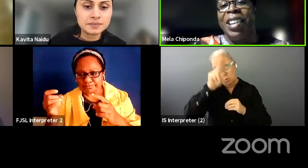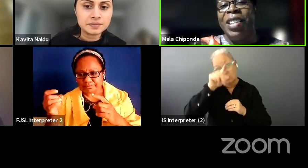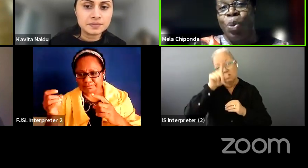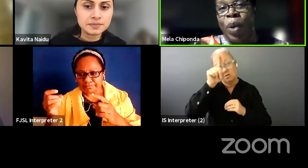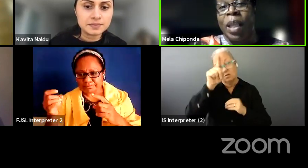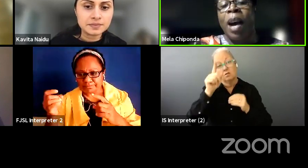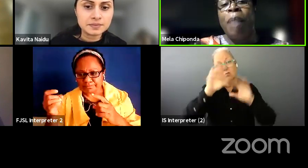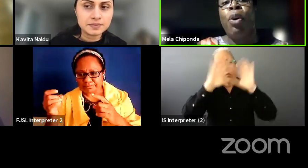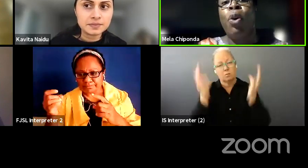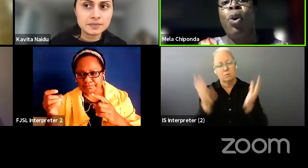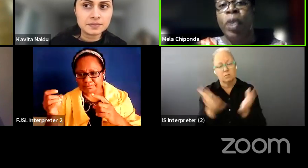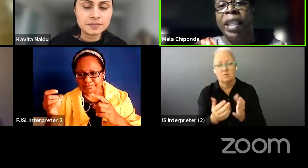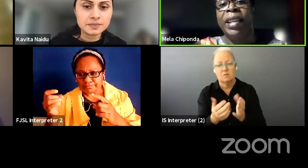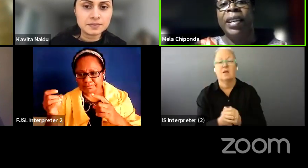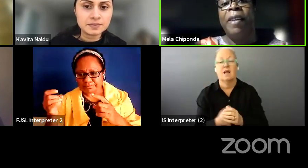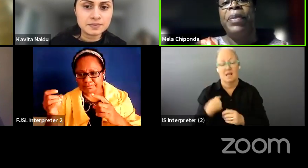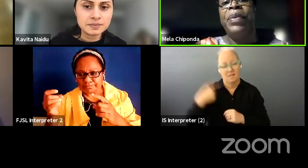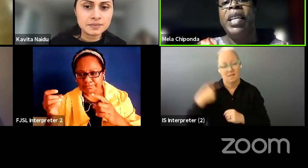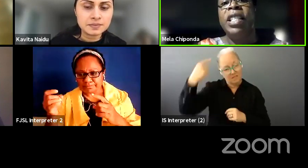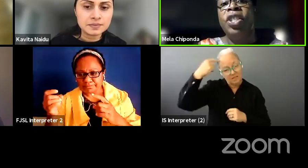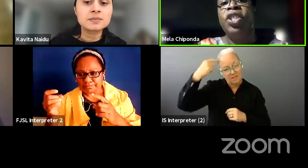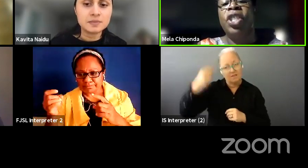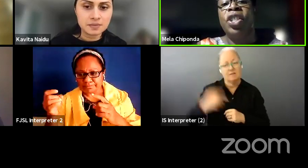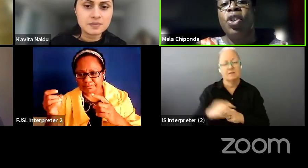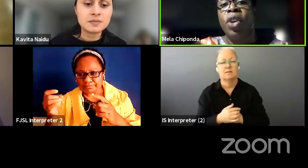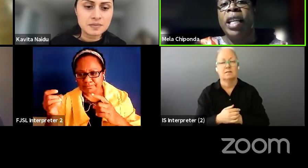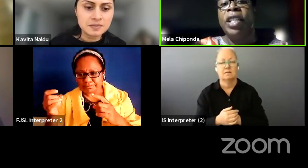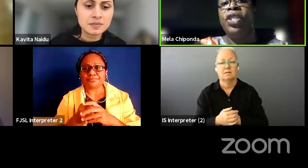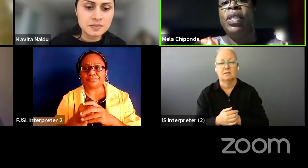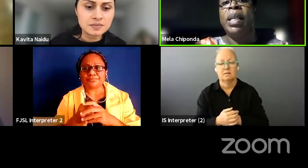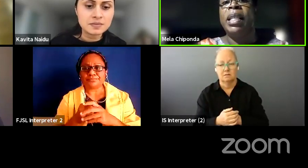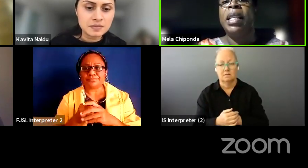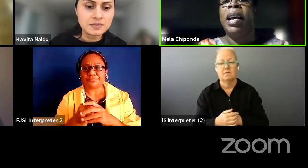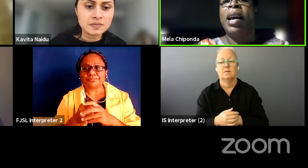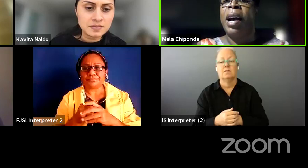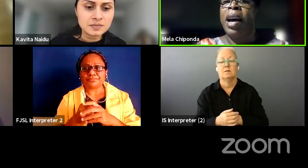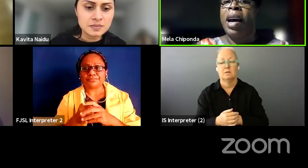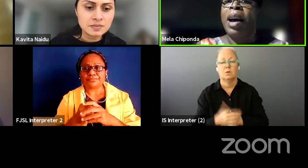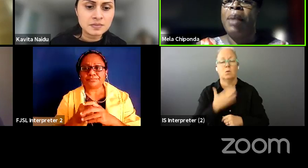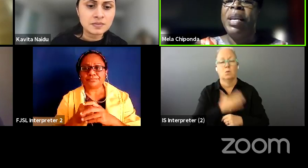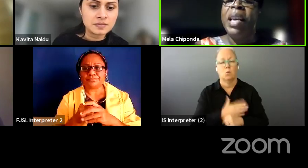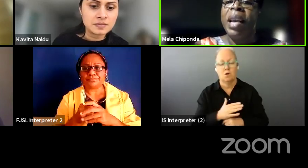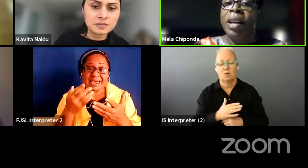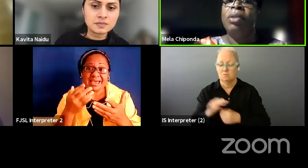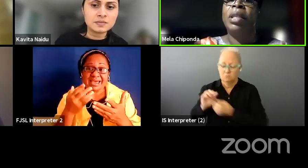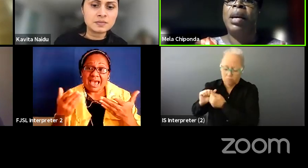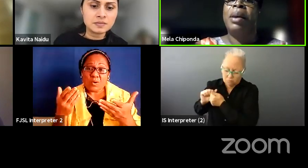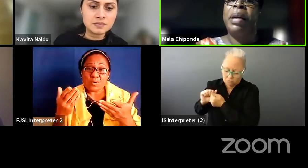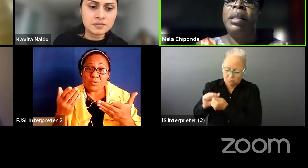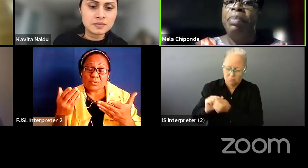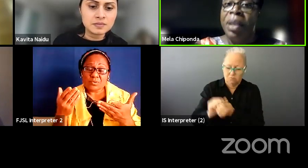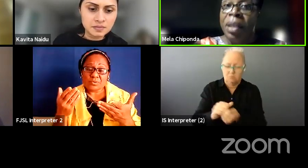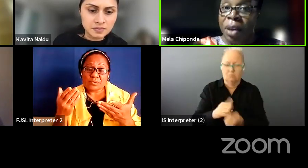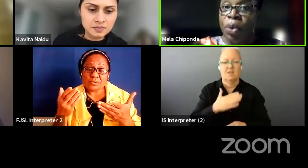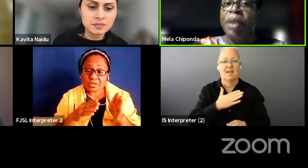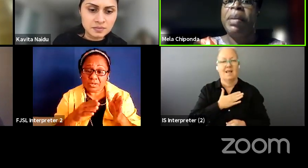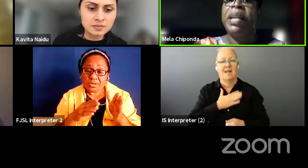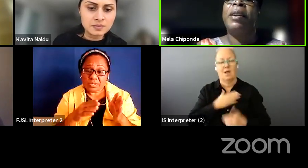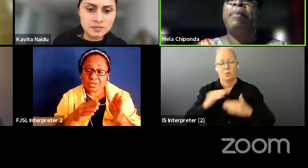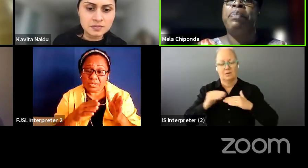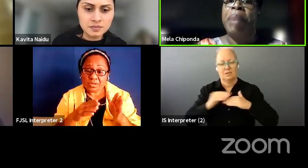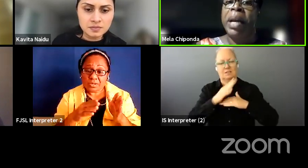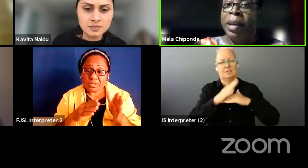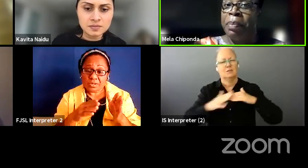solutions lies with upholding the indigenous knowledges that are being held by the peace